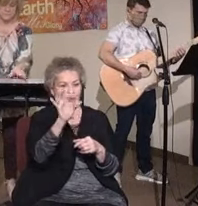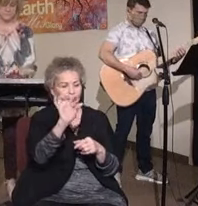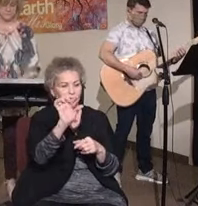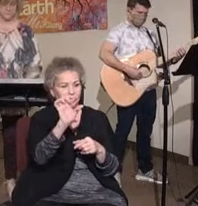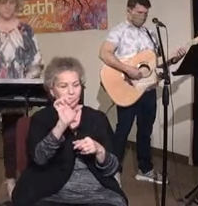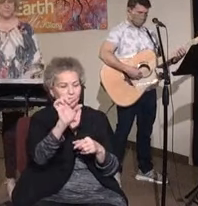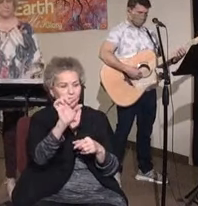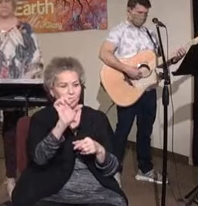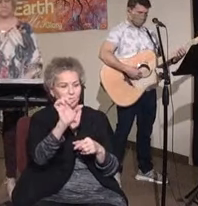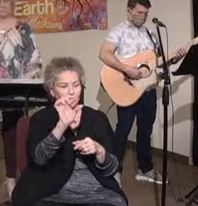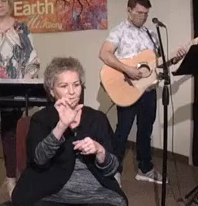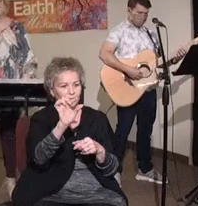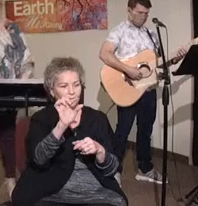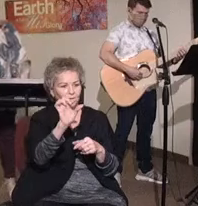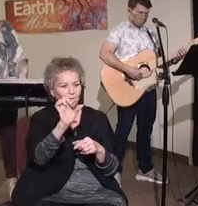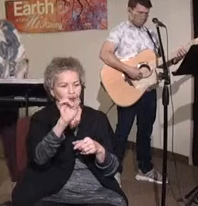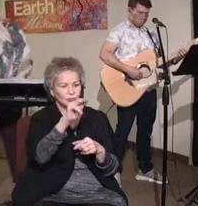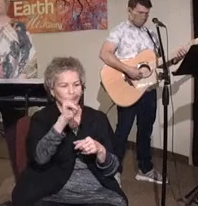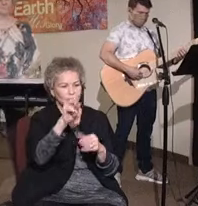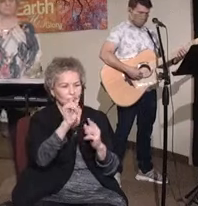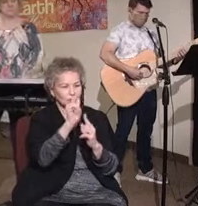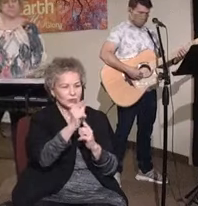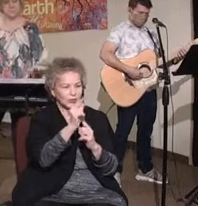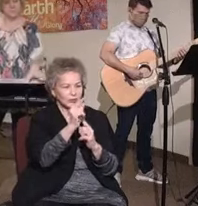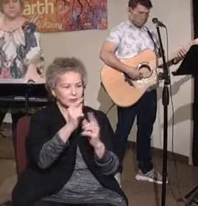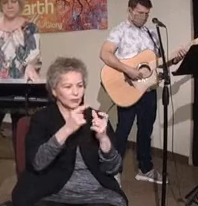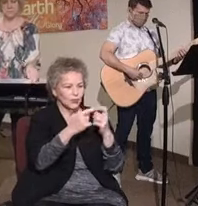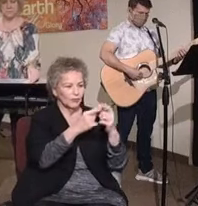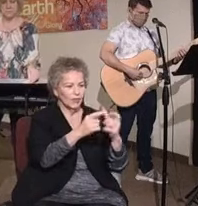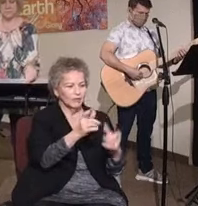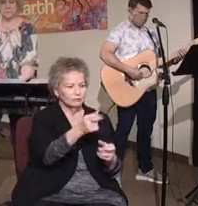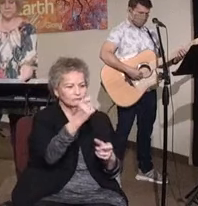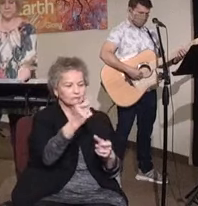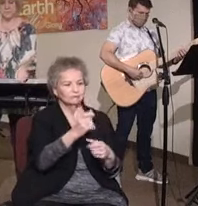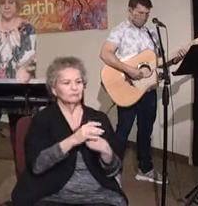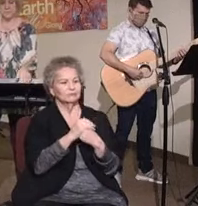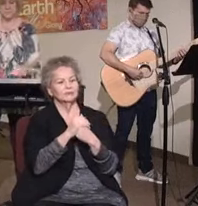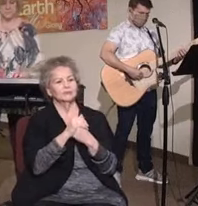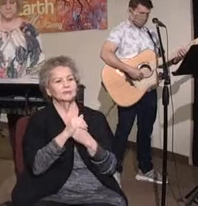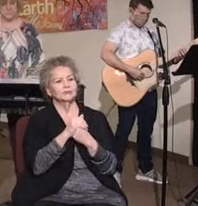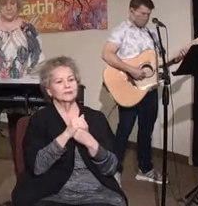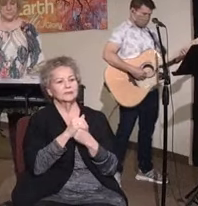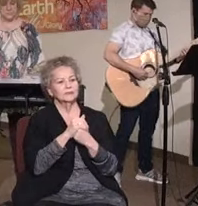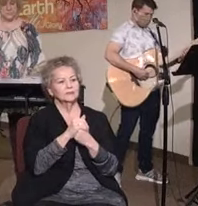about 22 seconds to go get them.